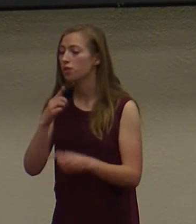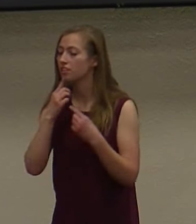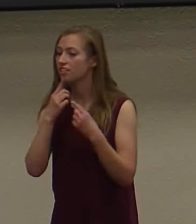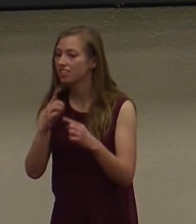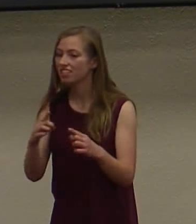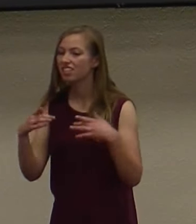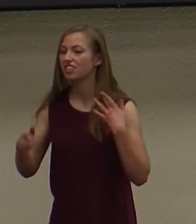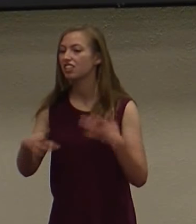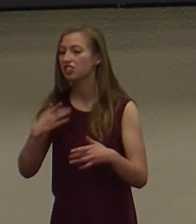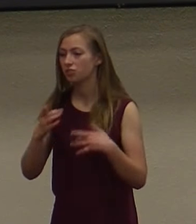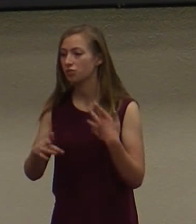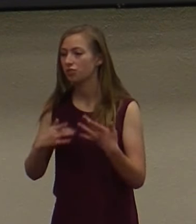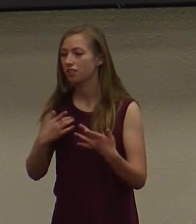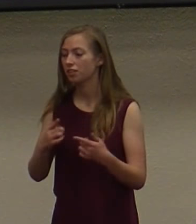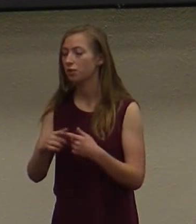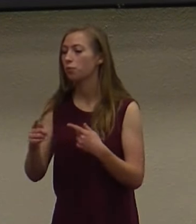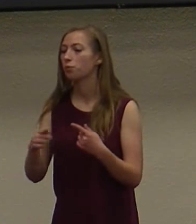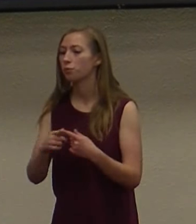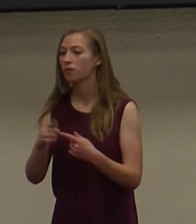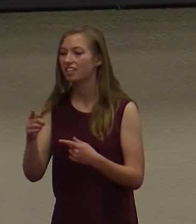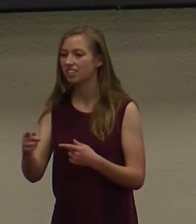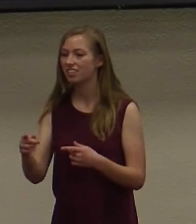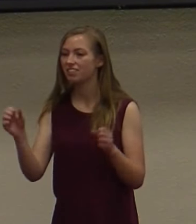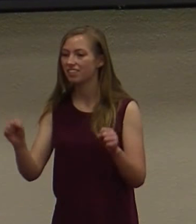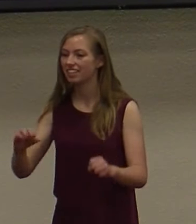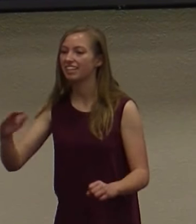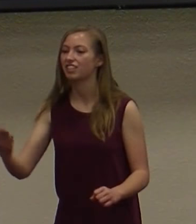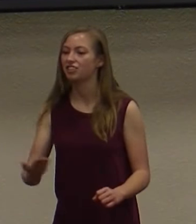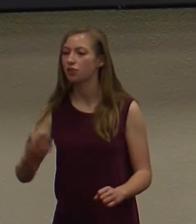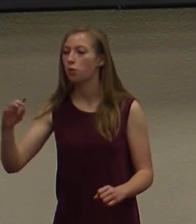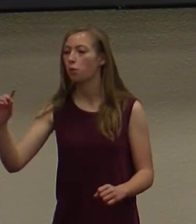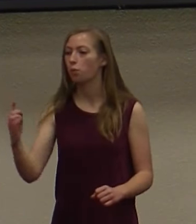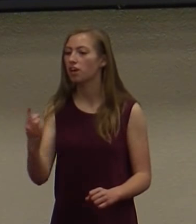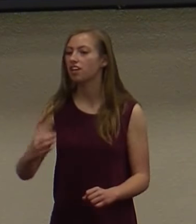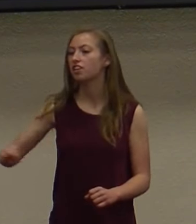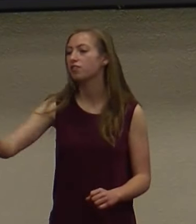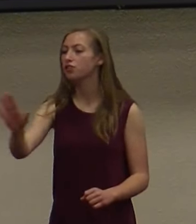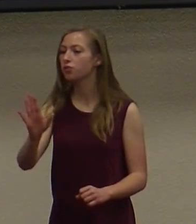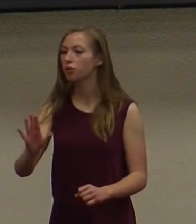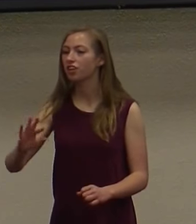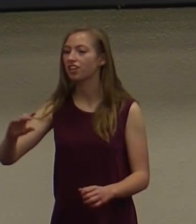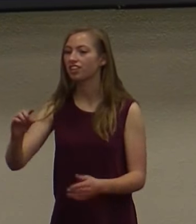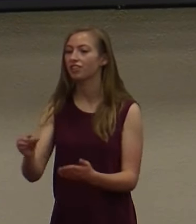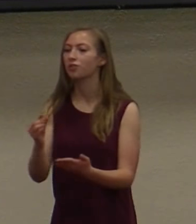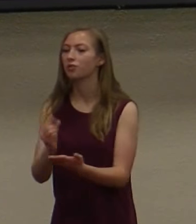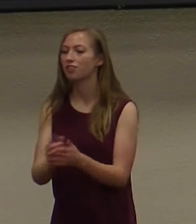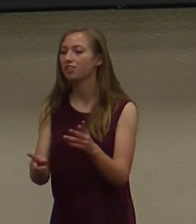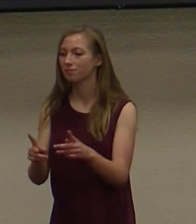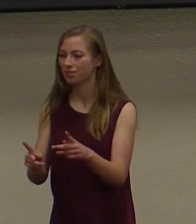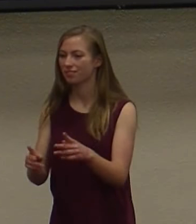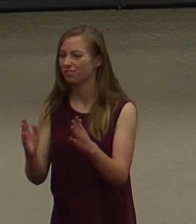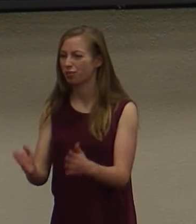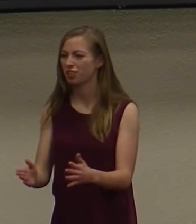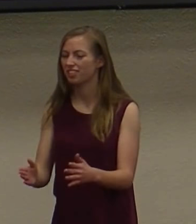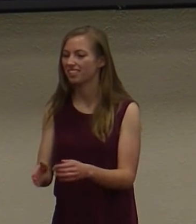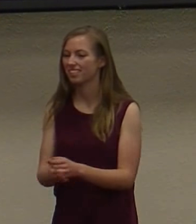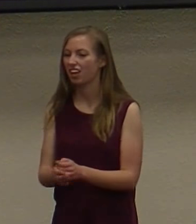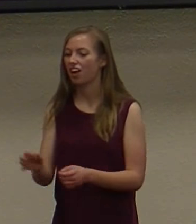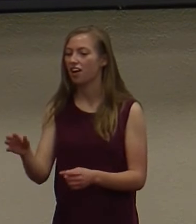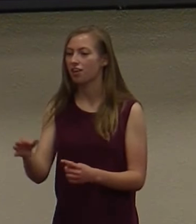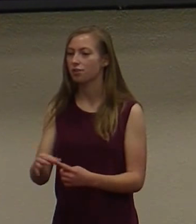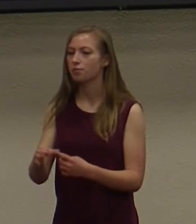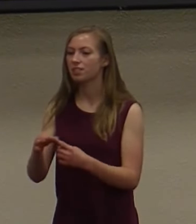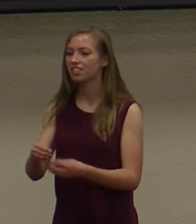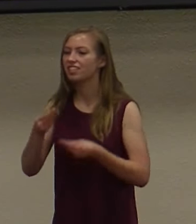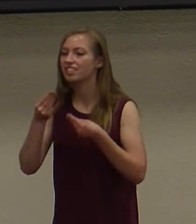joy is when you get to introduce one of your graduates, and especially to tell you something of